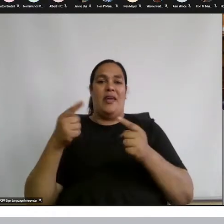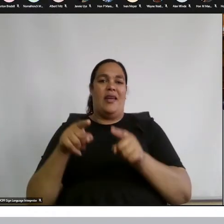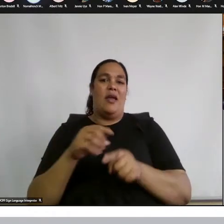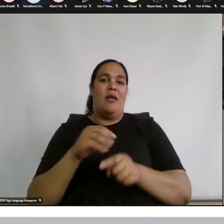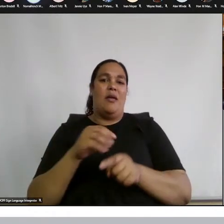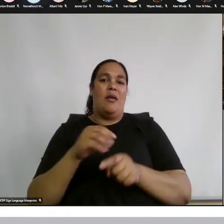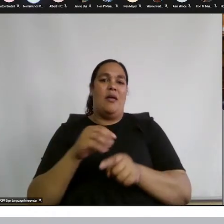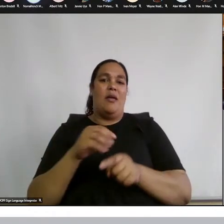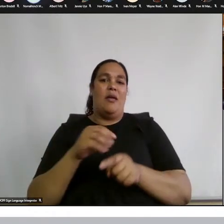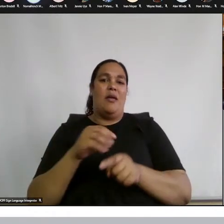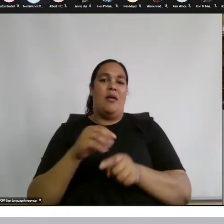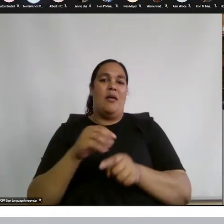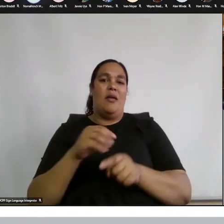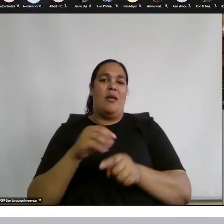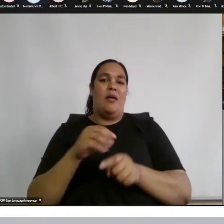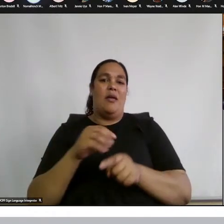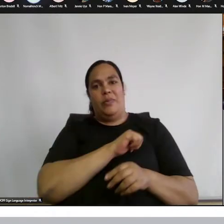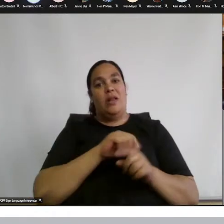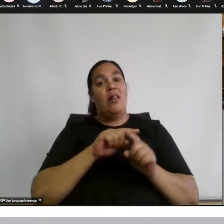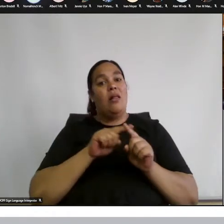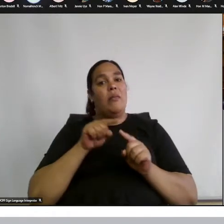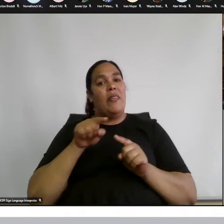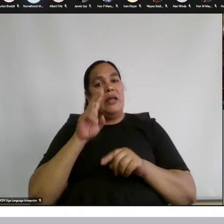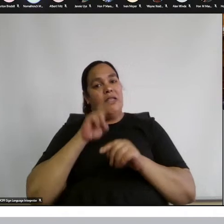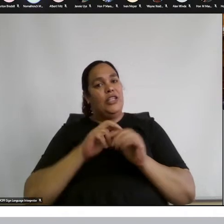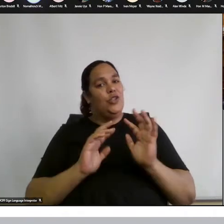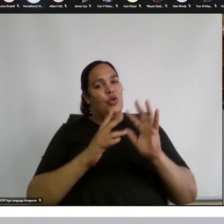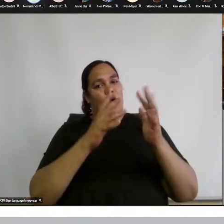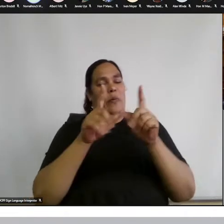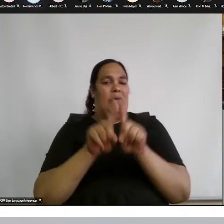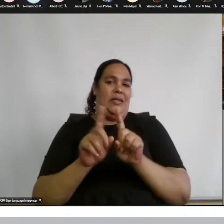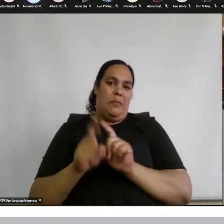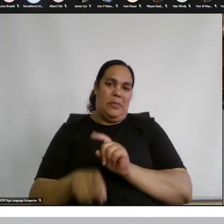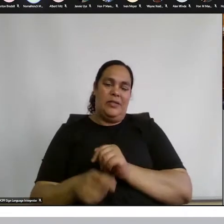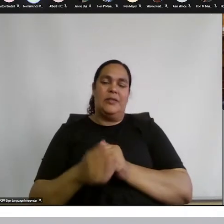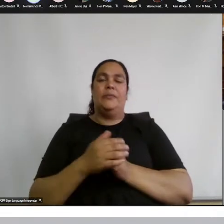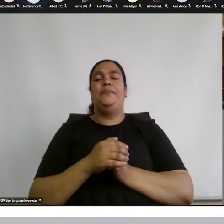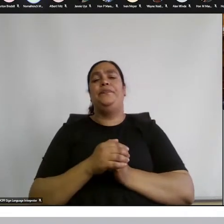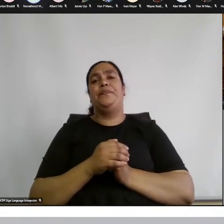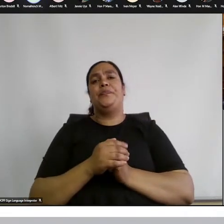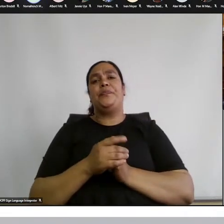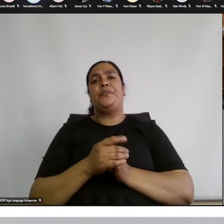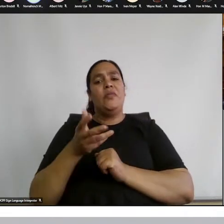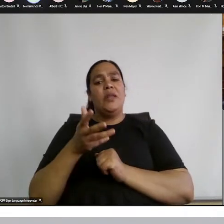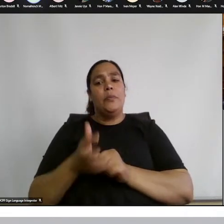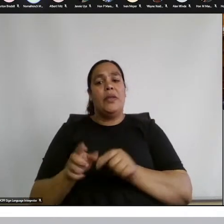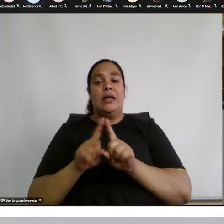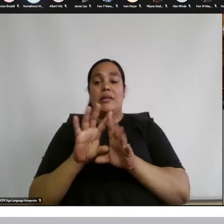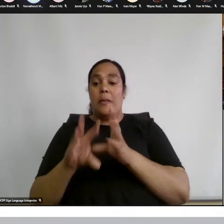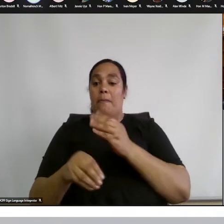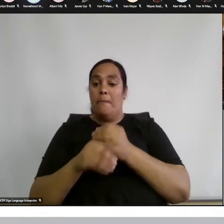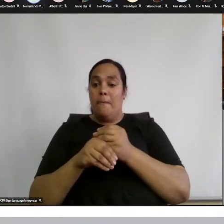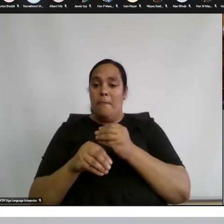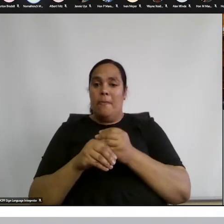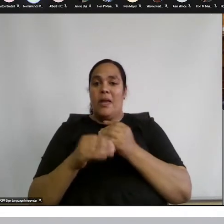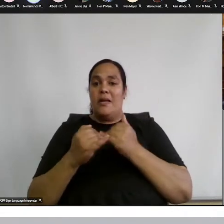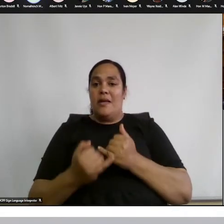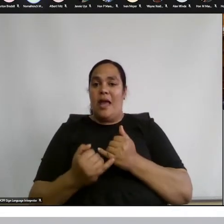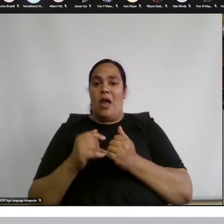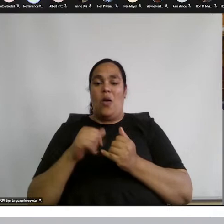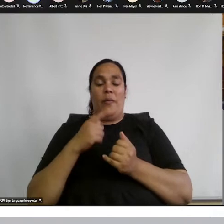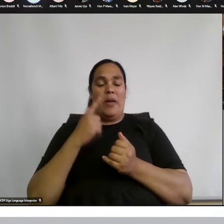the public. So this needs to be commendable. Speaker, talking about now the